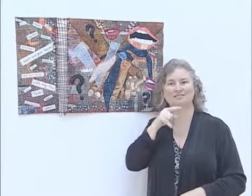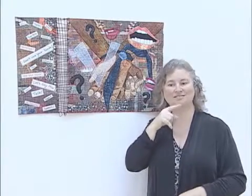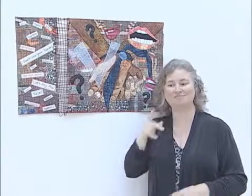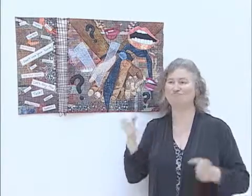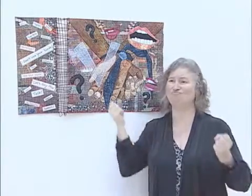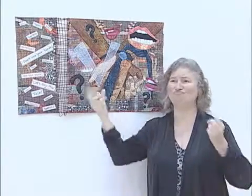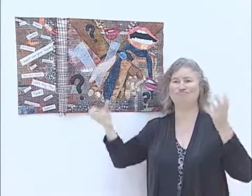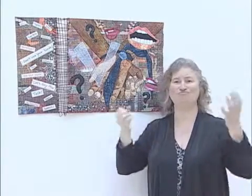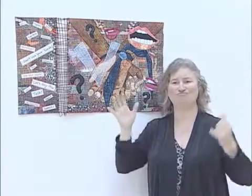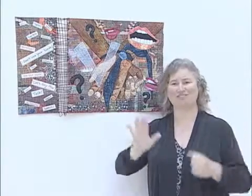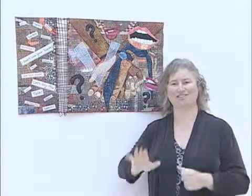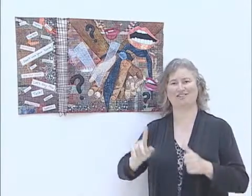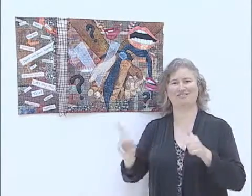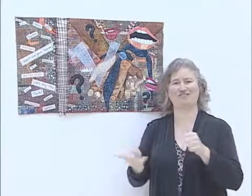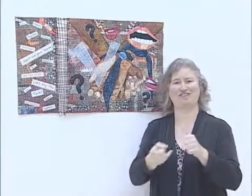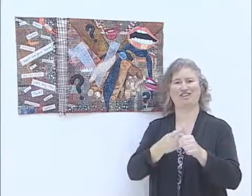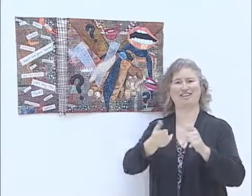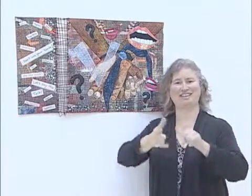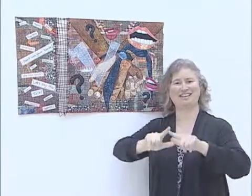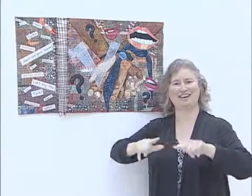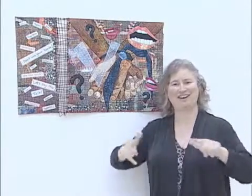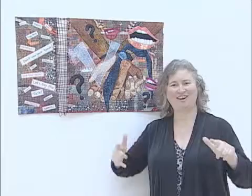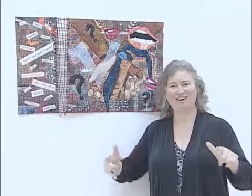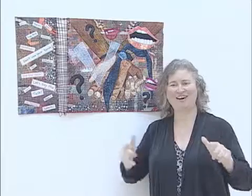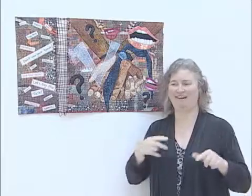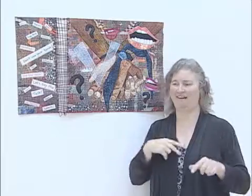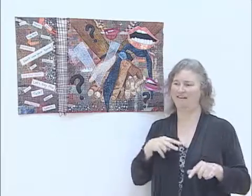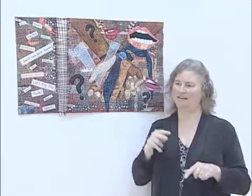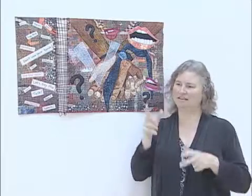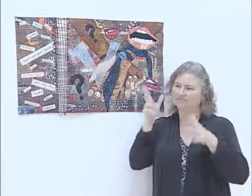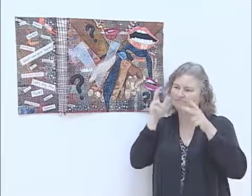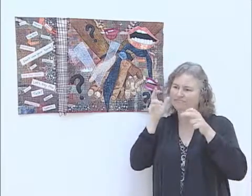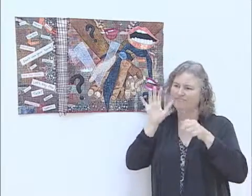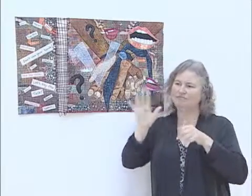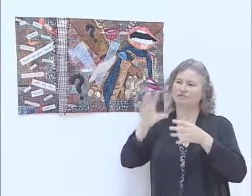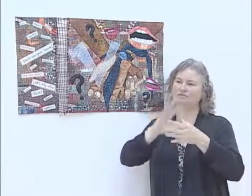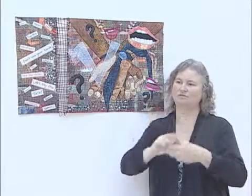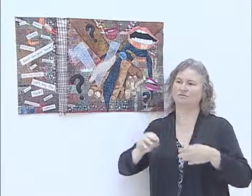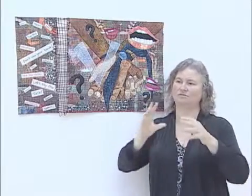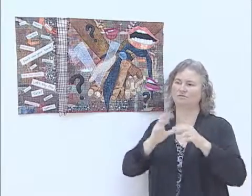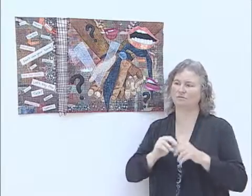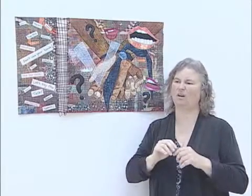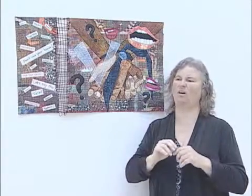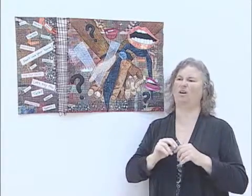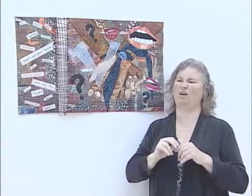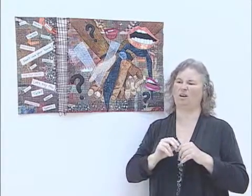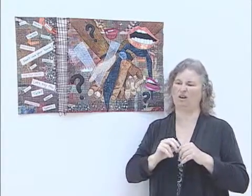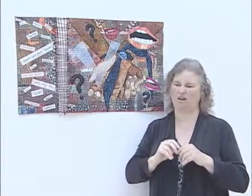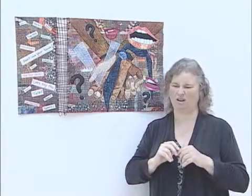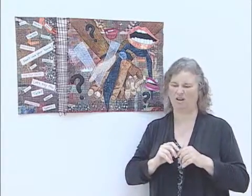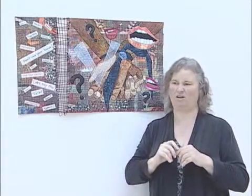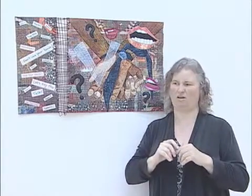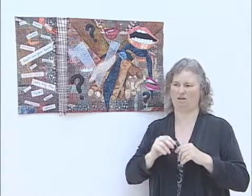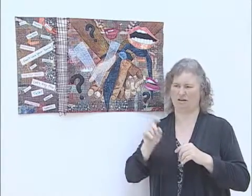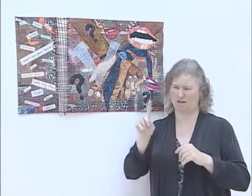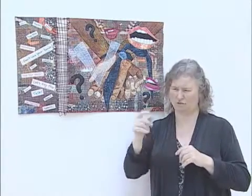A multi-generational deaf family with one hearing person born into it. And he told me his story, which